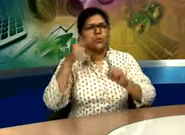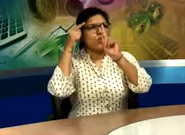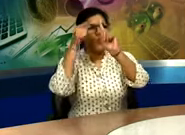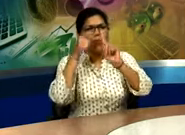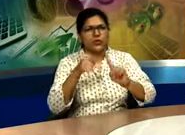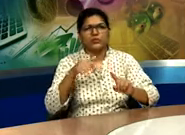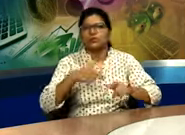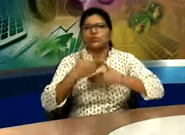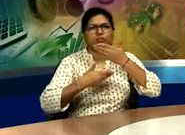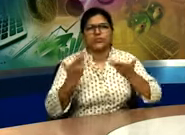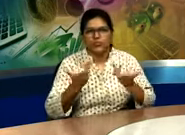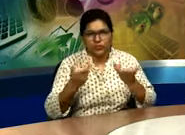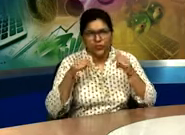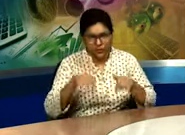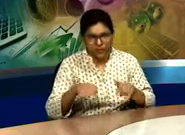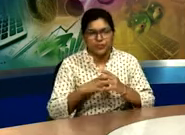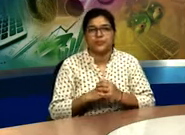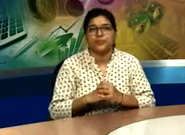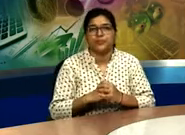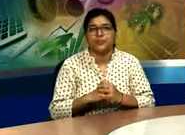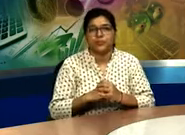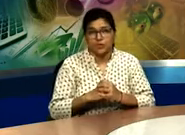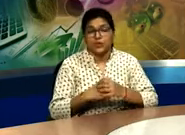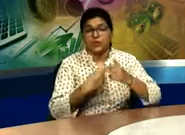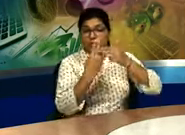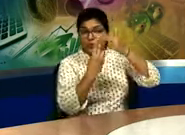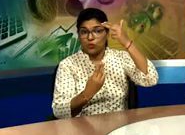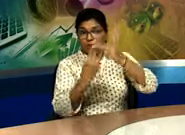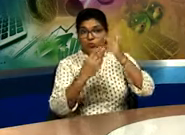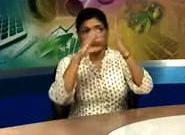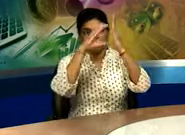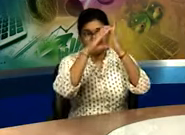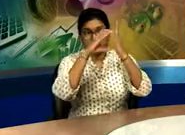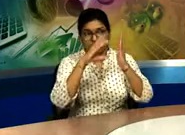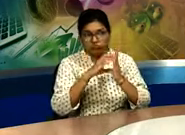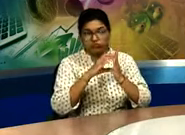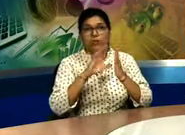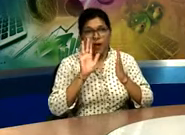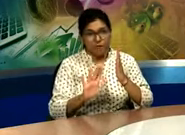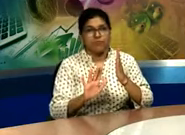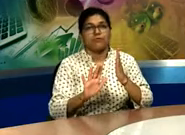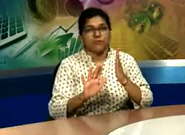Now, let us understand the objectives of this lesson.